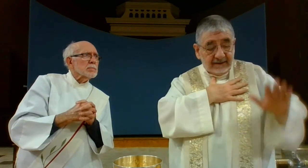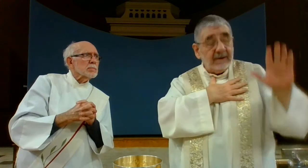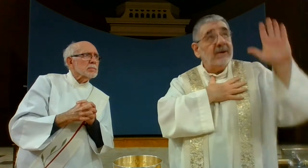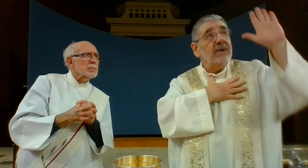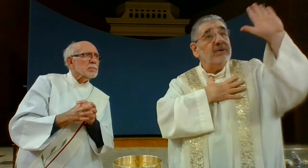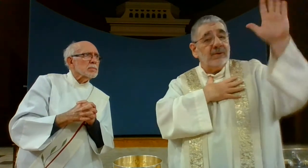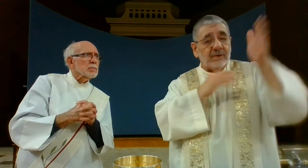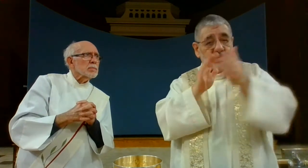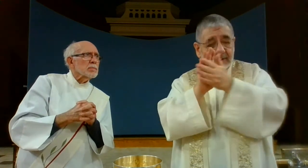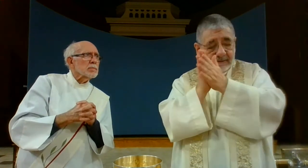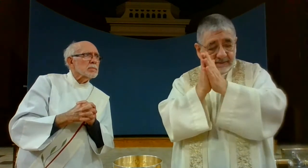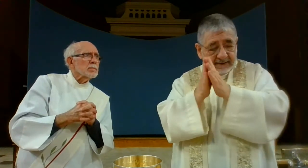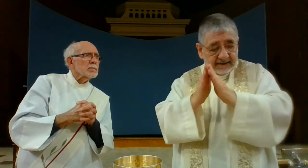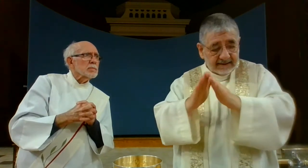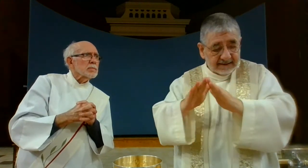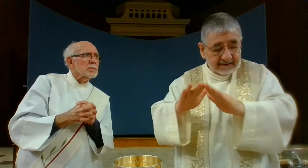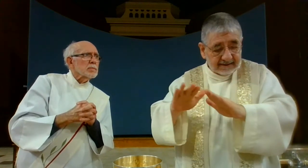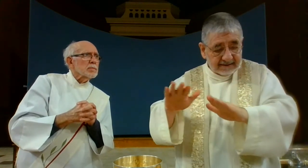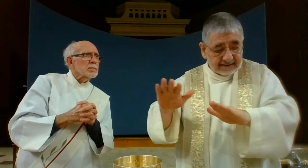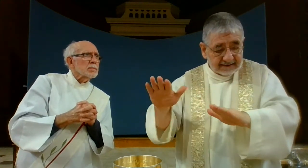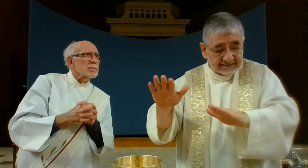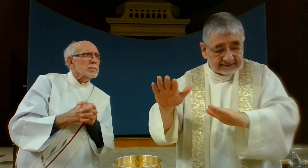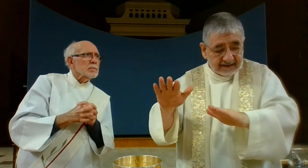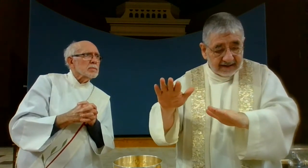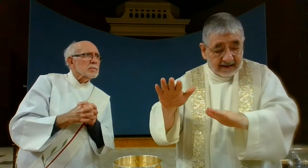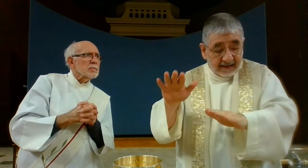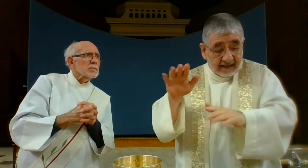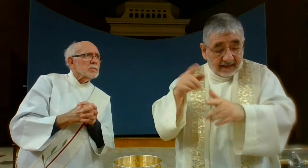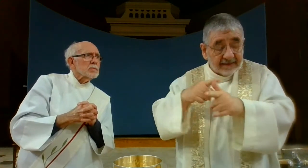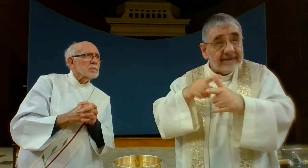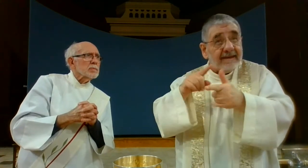grace and your peace.